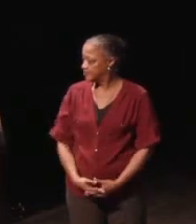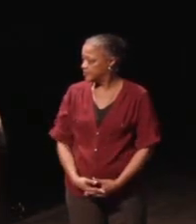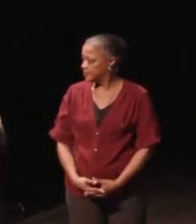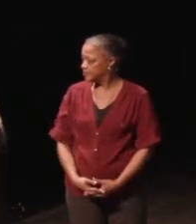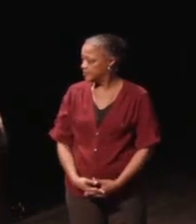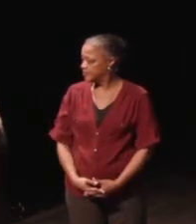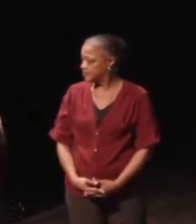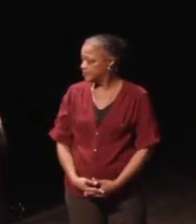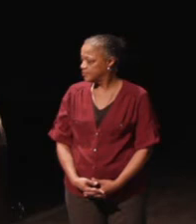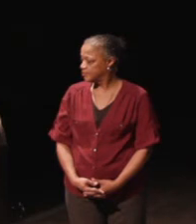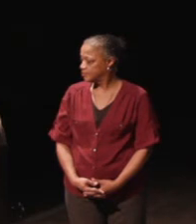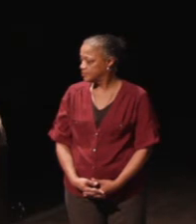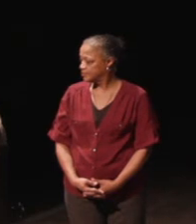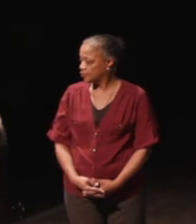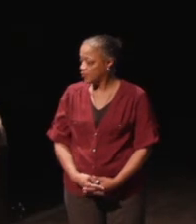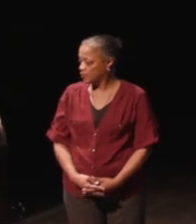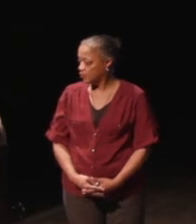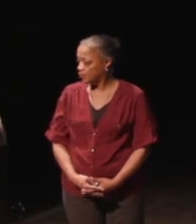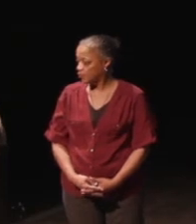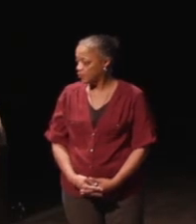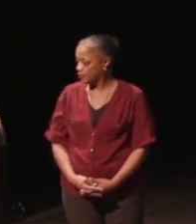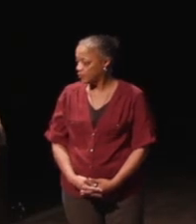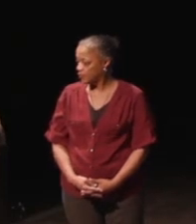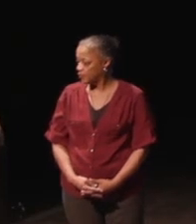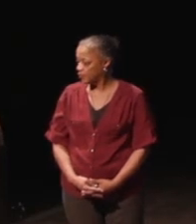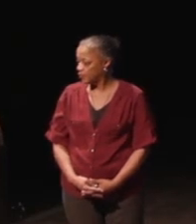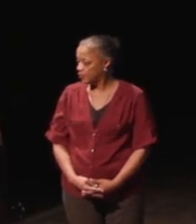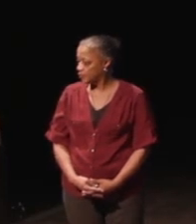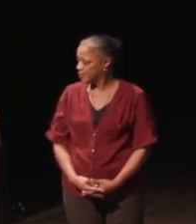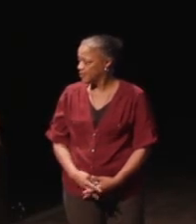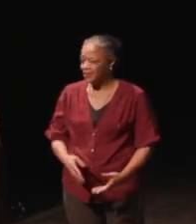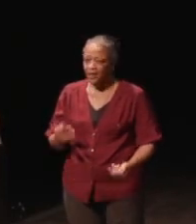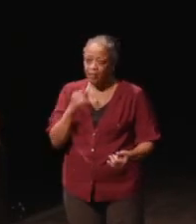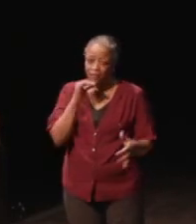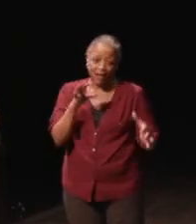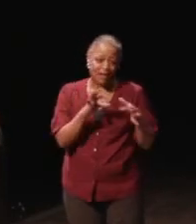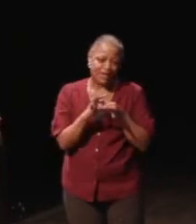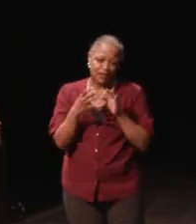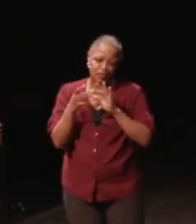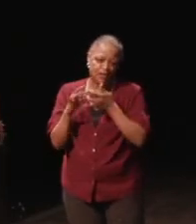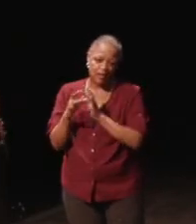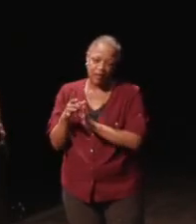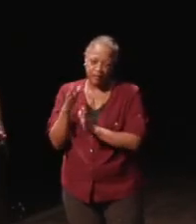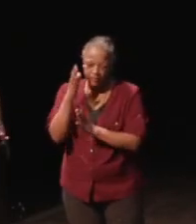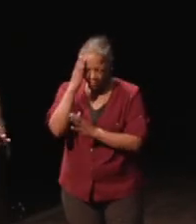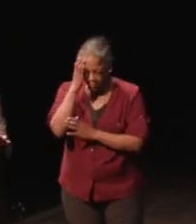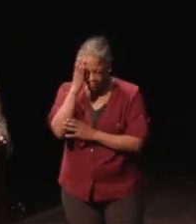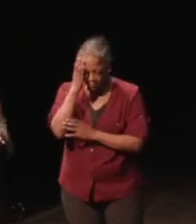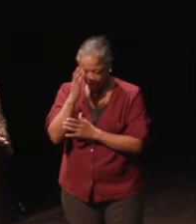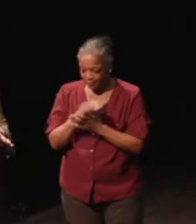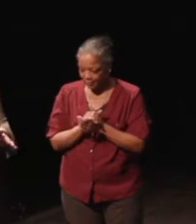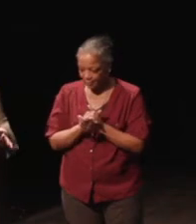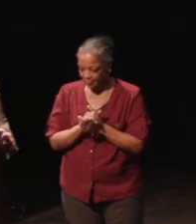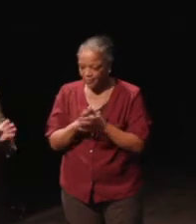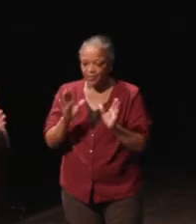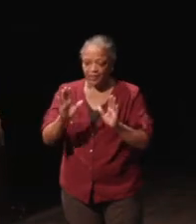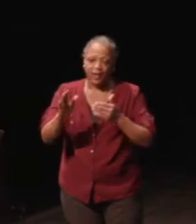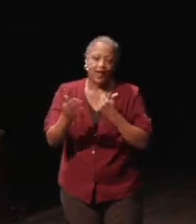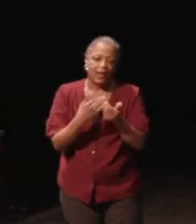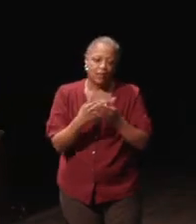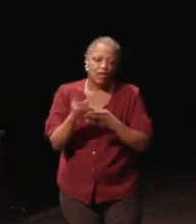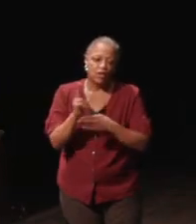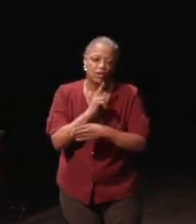look on your device, and I'm not connected to the internet. Okay, so you can look on your device.